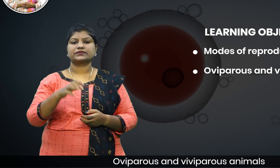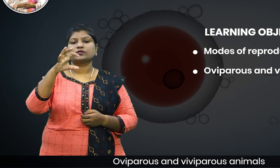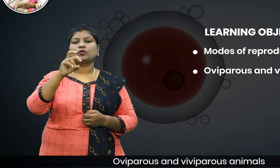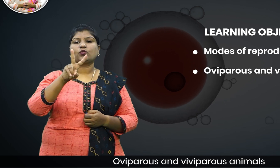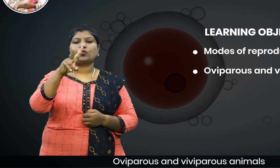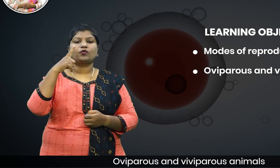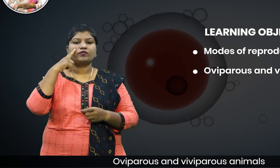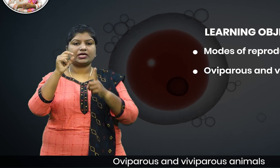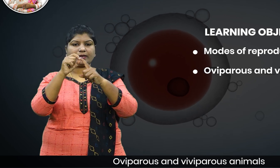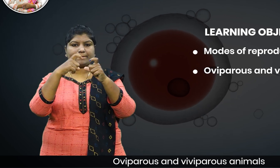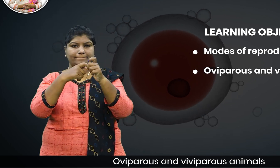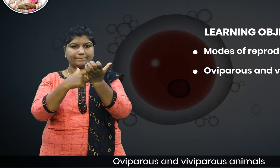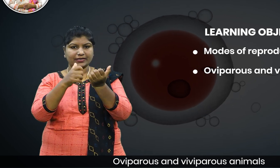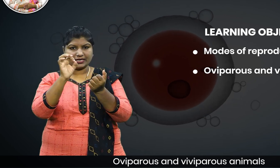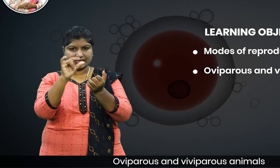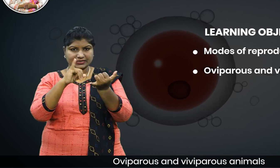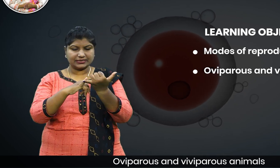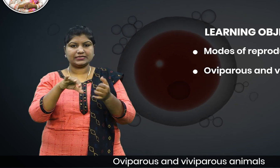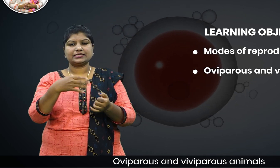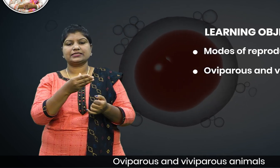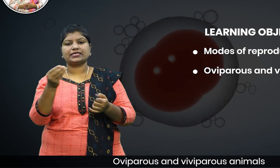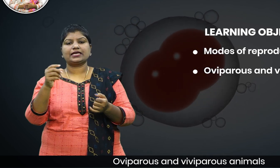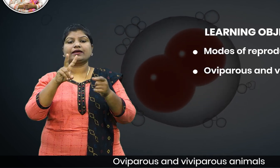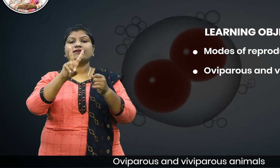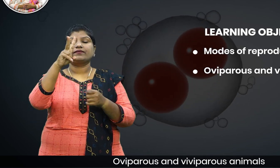oviparous and viviparous animals,